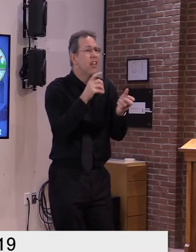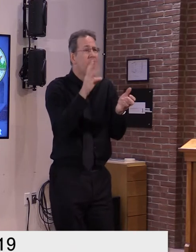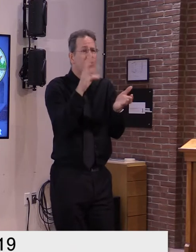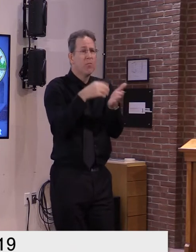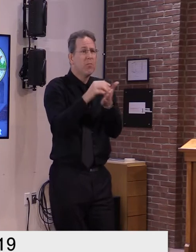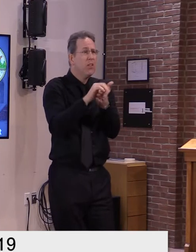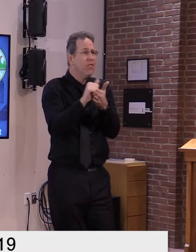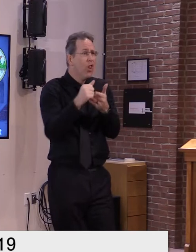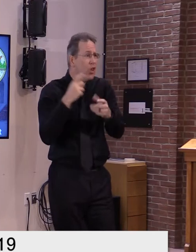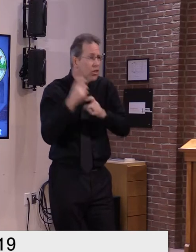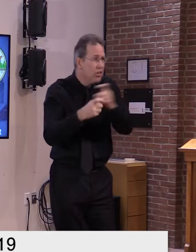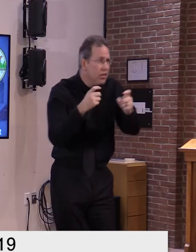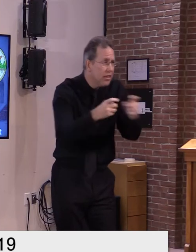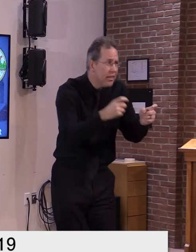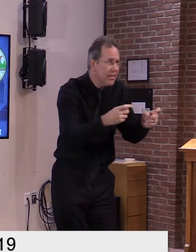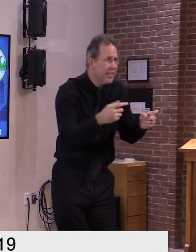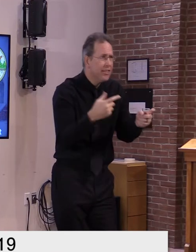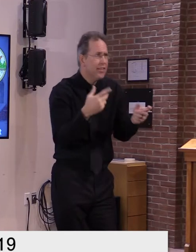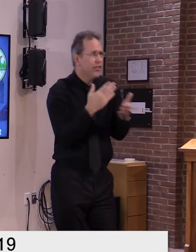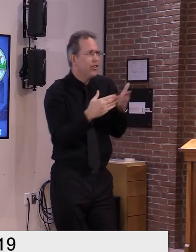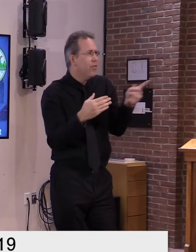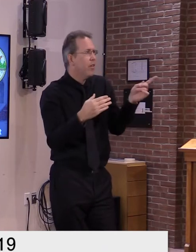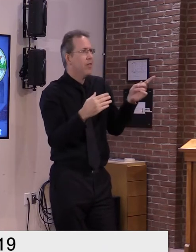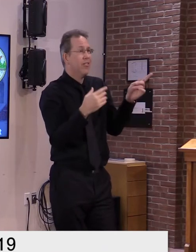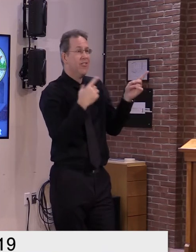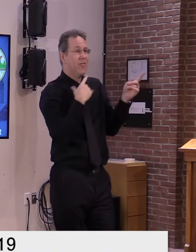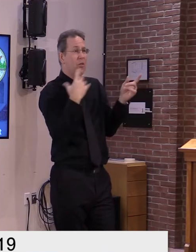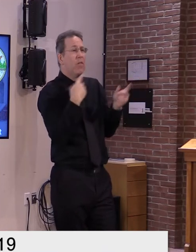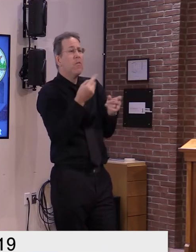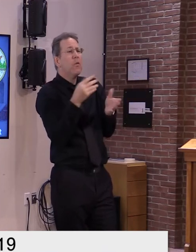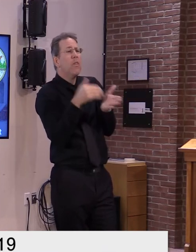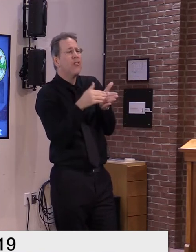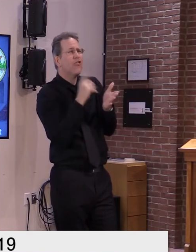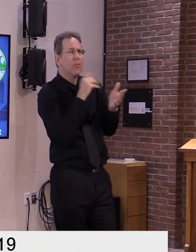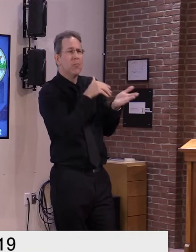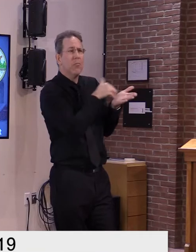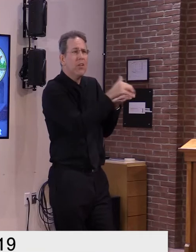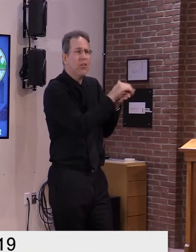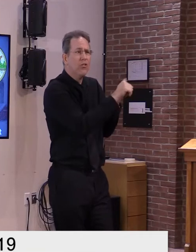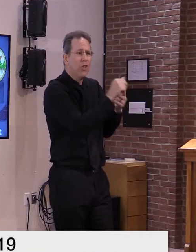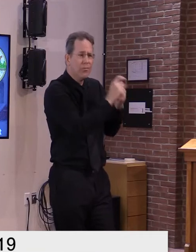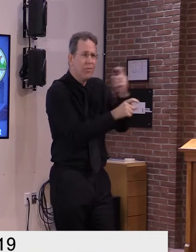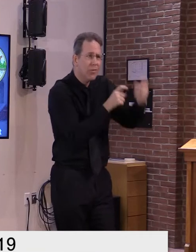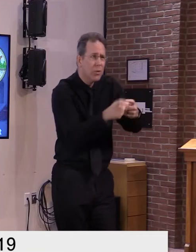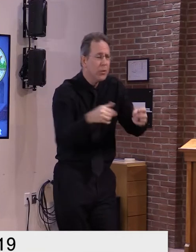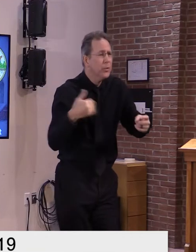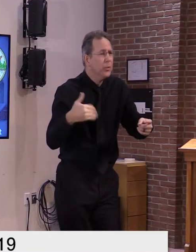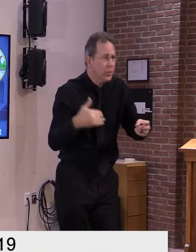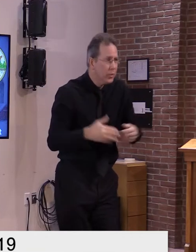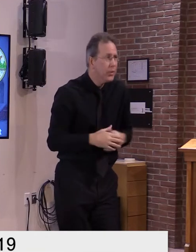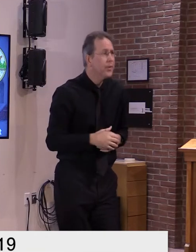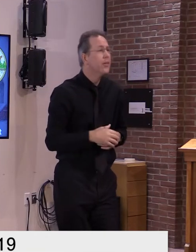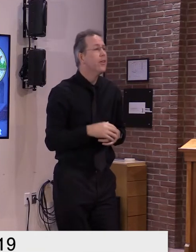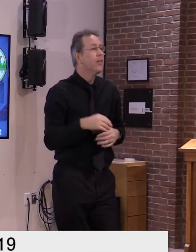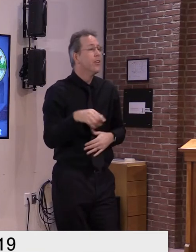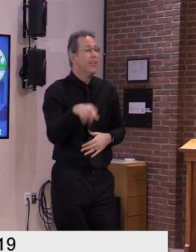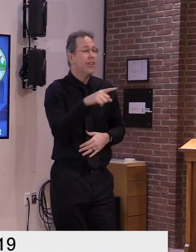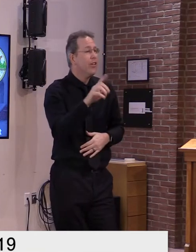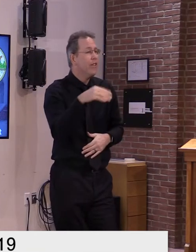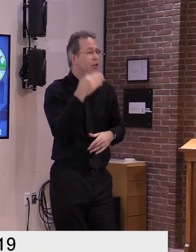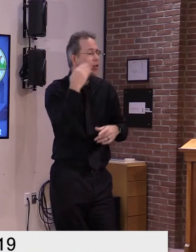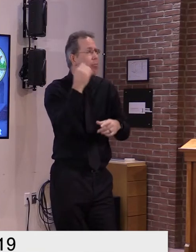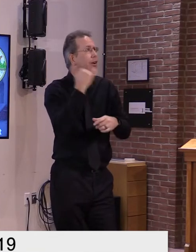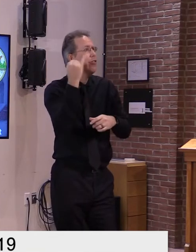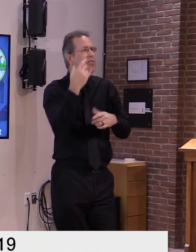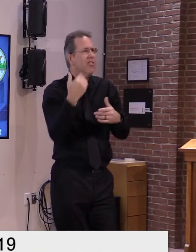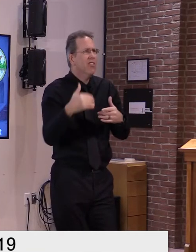thousands. Prior to the pandemic, the Agency of Commerce and Community Development could never have imagined developing